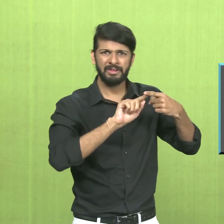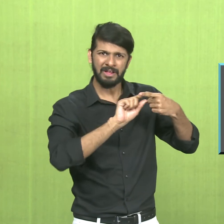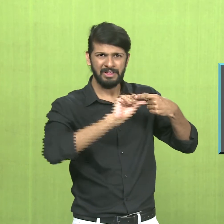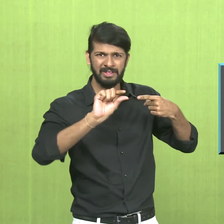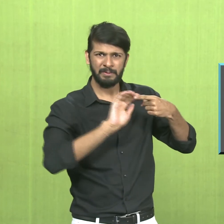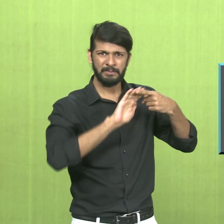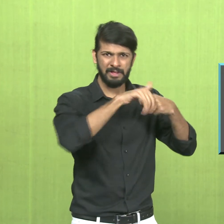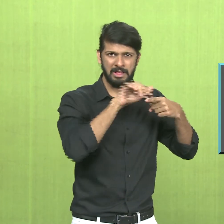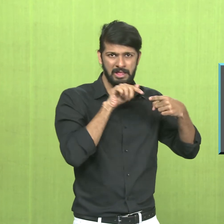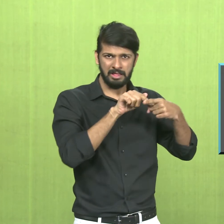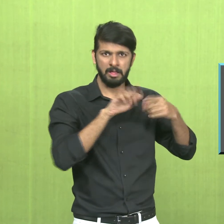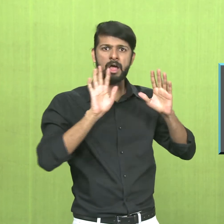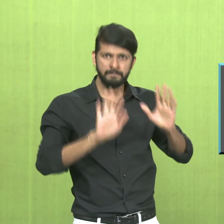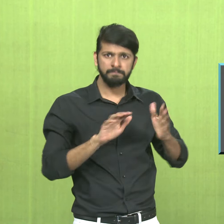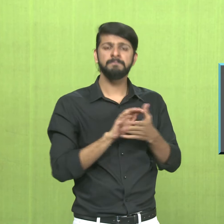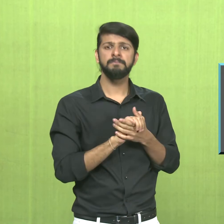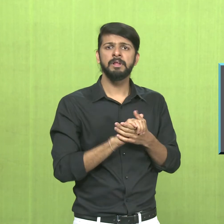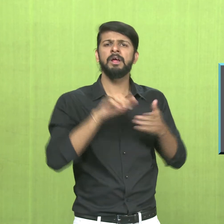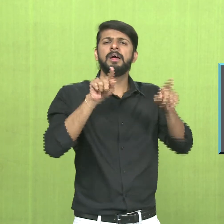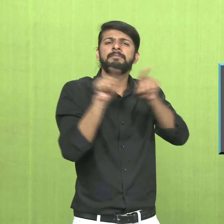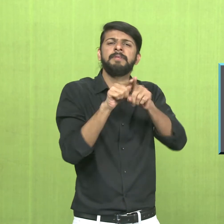The pastel stick is shaped similar